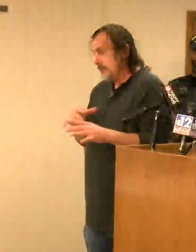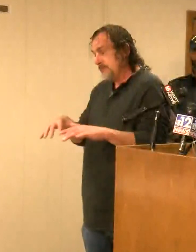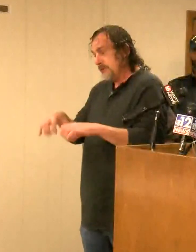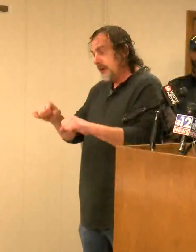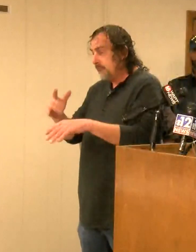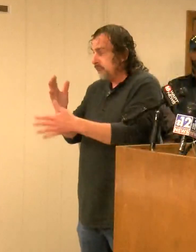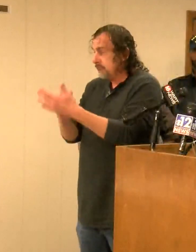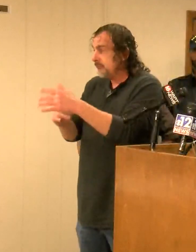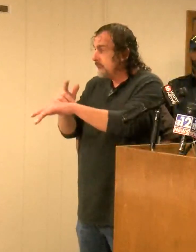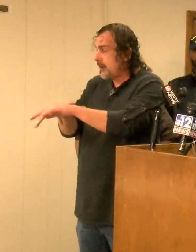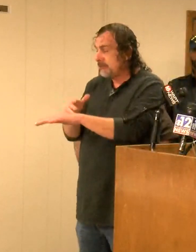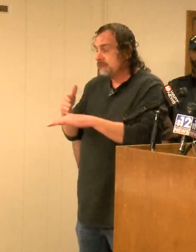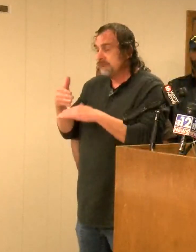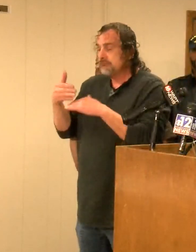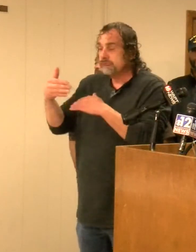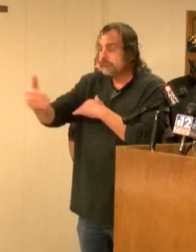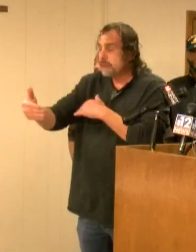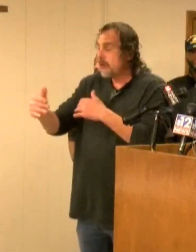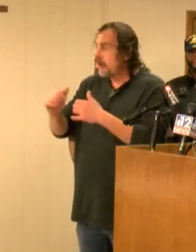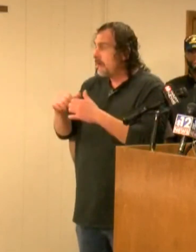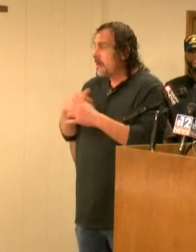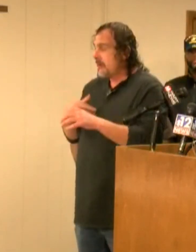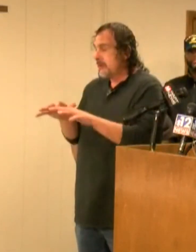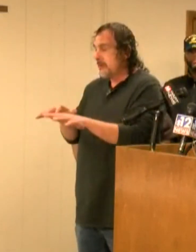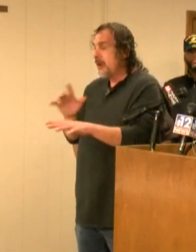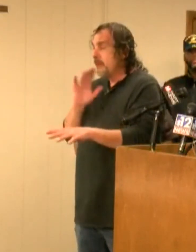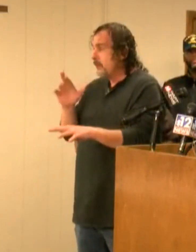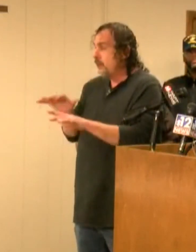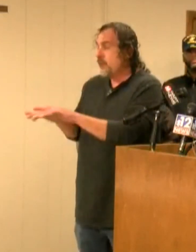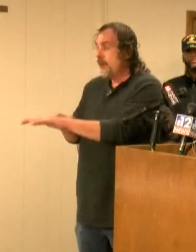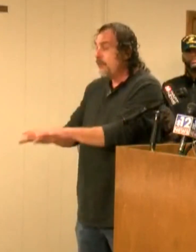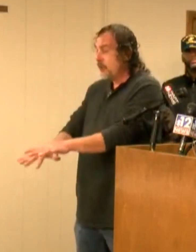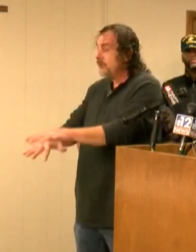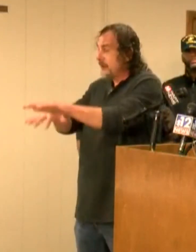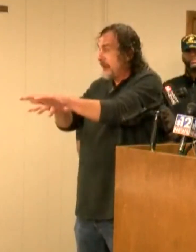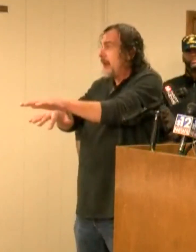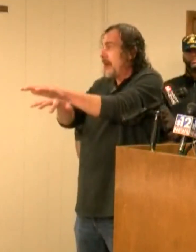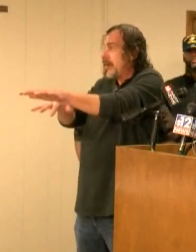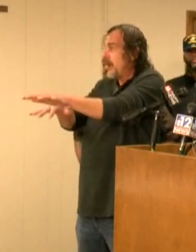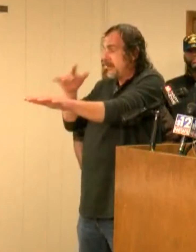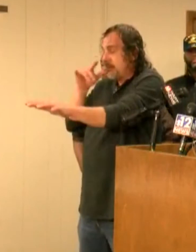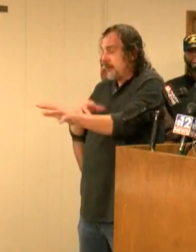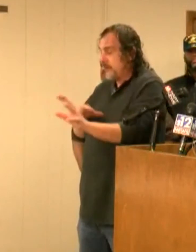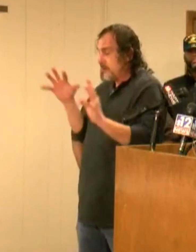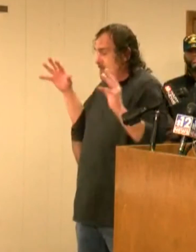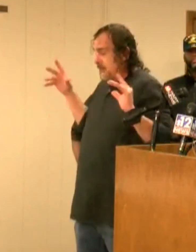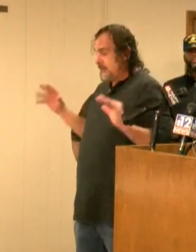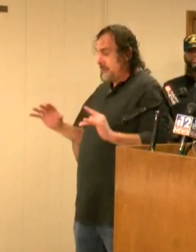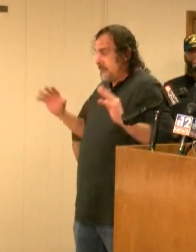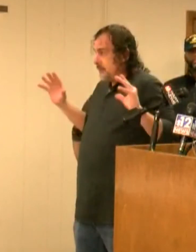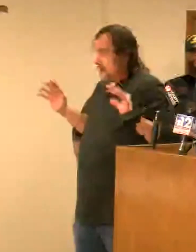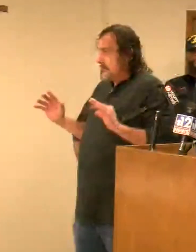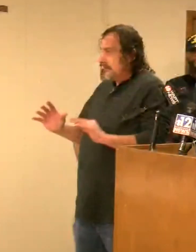some time after that, for the river will probably remain very high after that, just because that water will continue to slowly drain